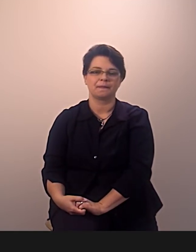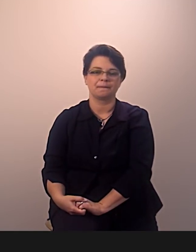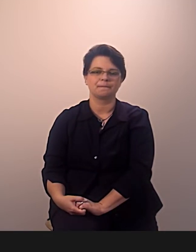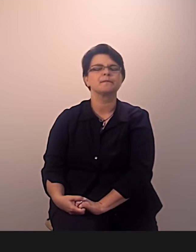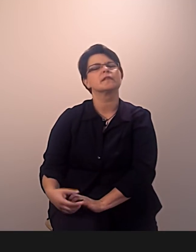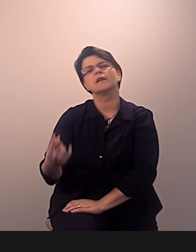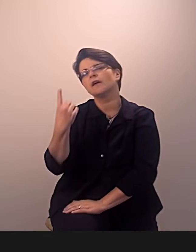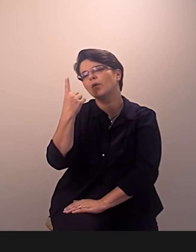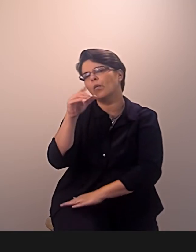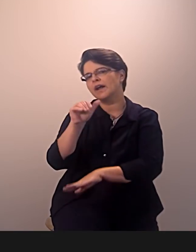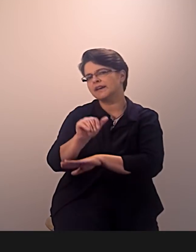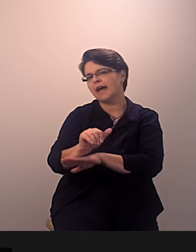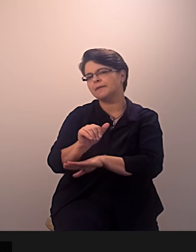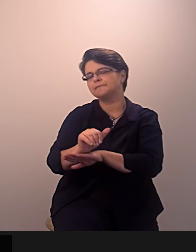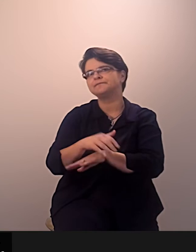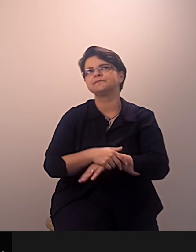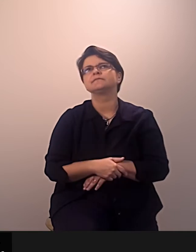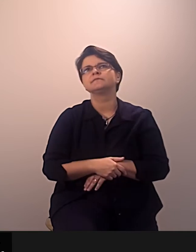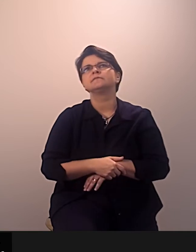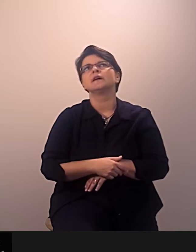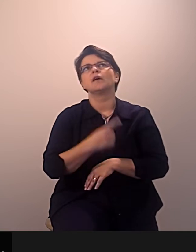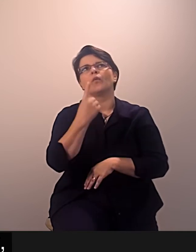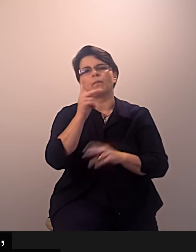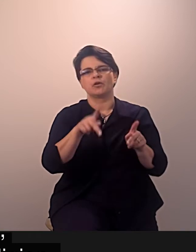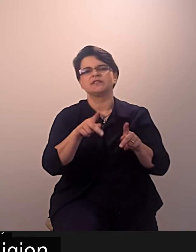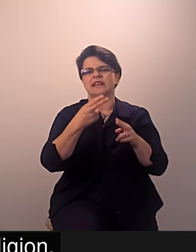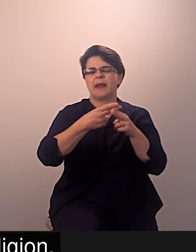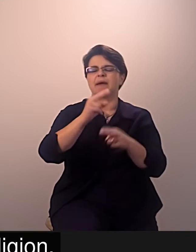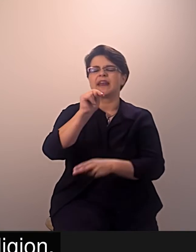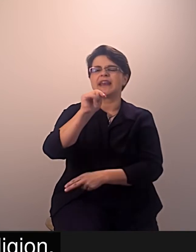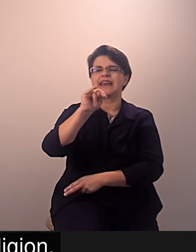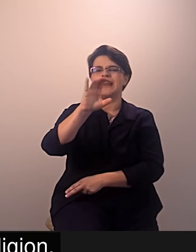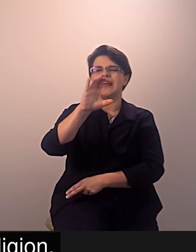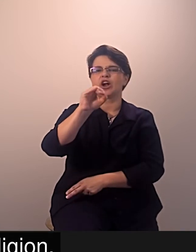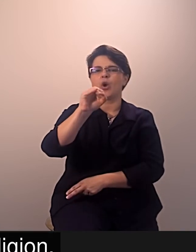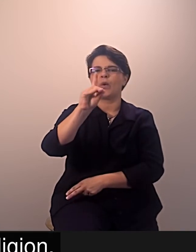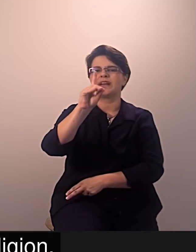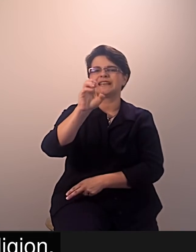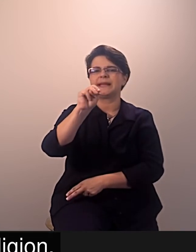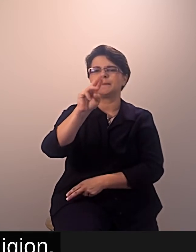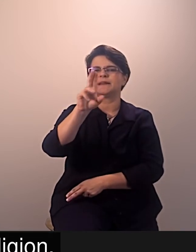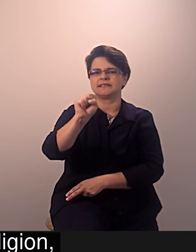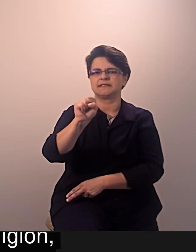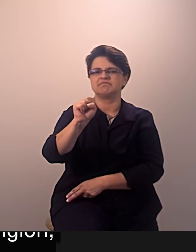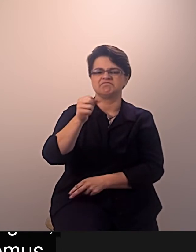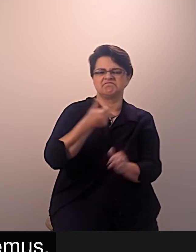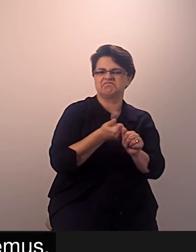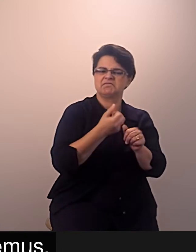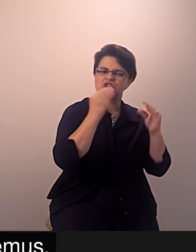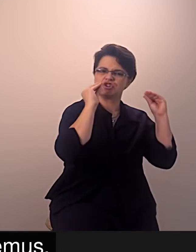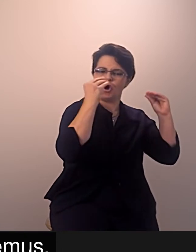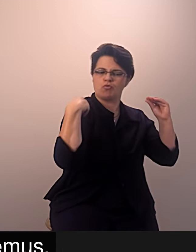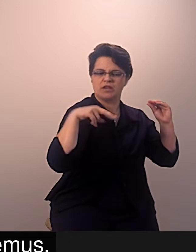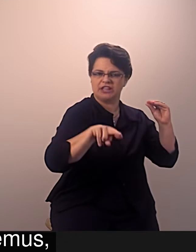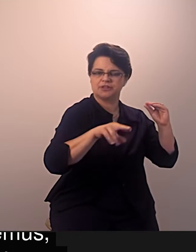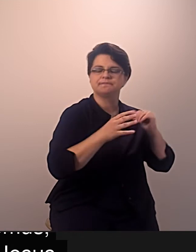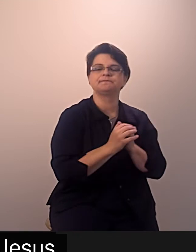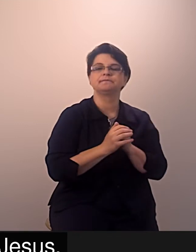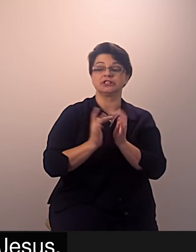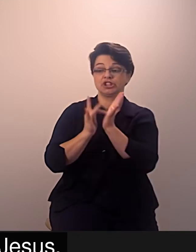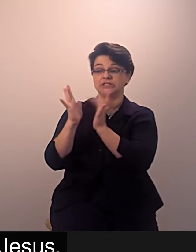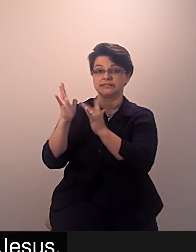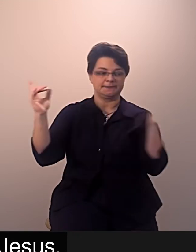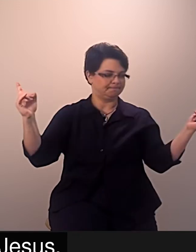One night, a teacher of religion named Nicodemus came to talk to Jesus. Jesus told him